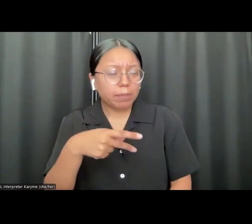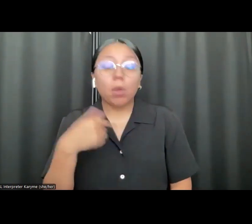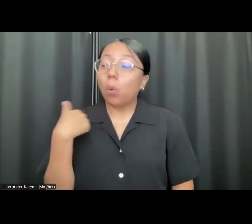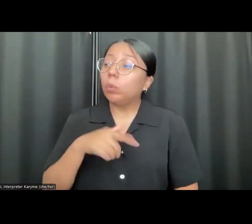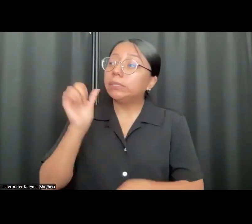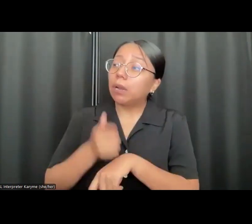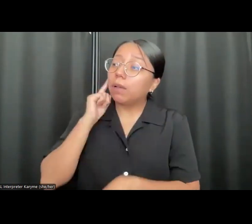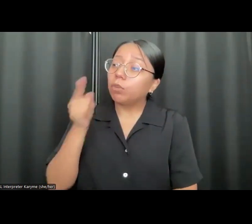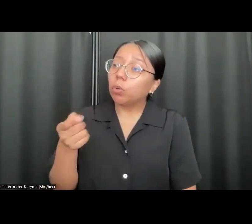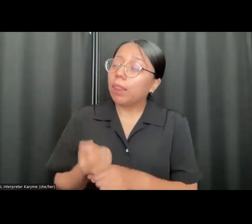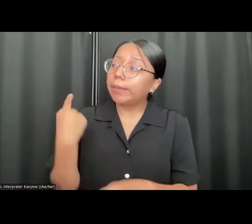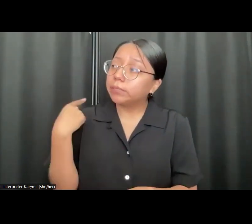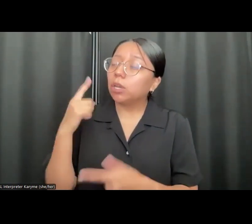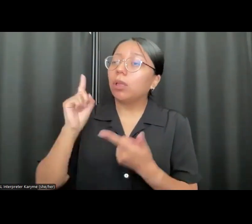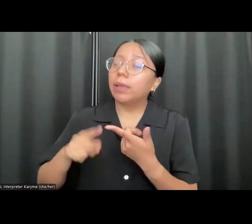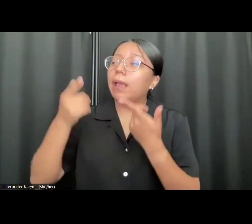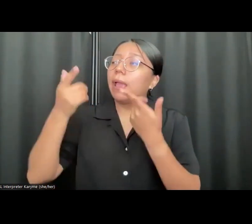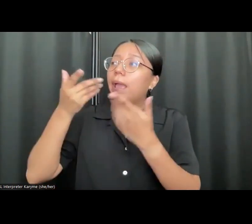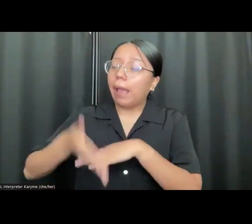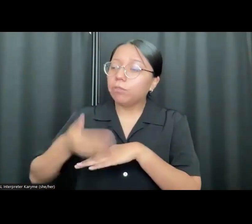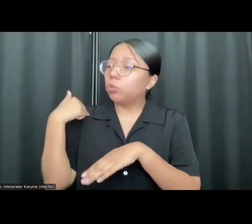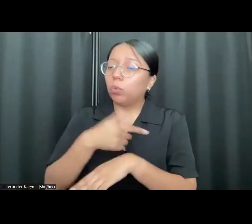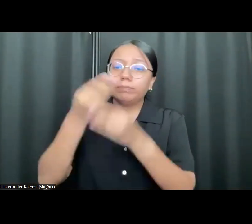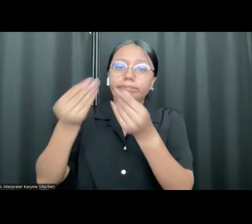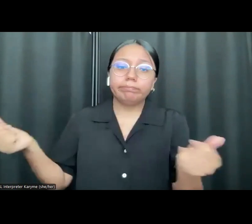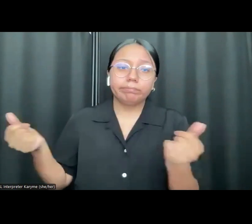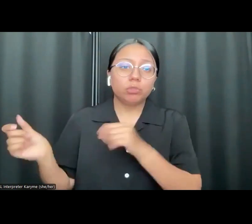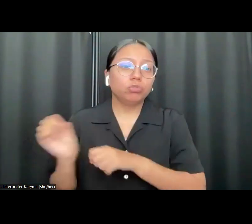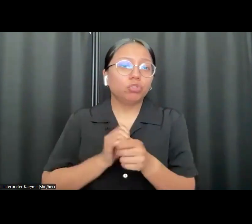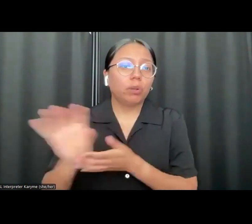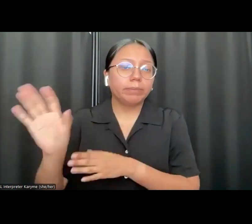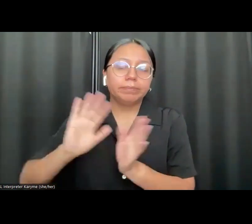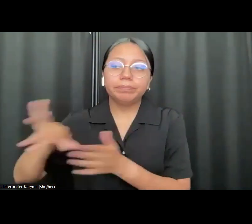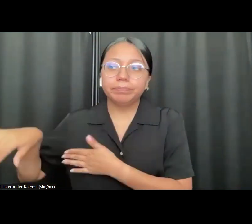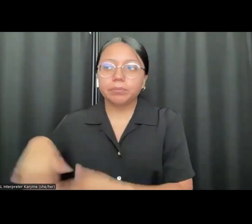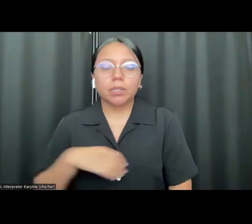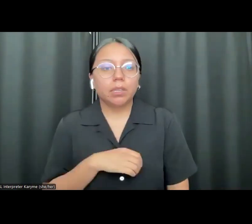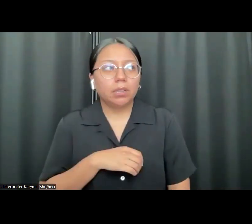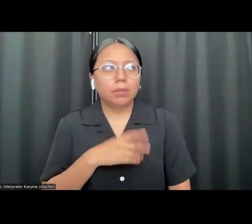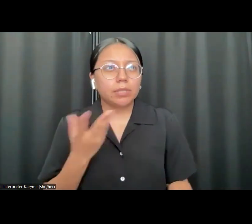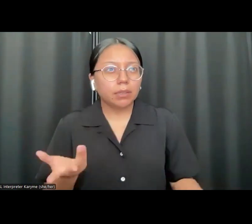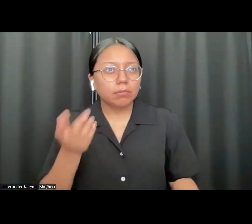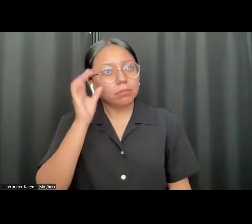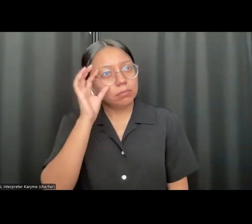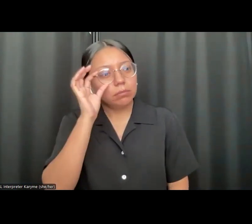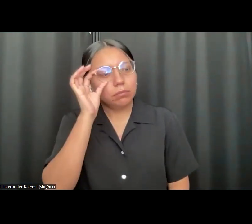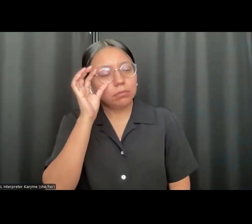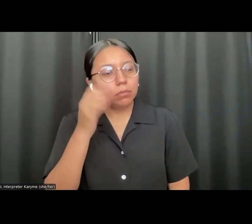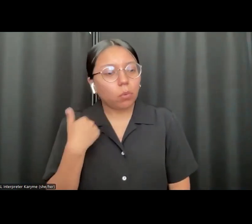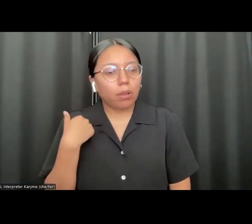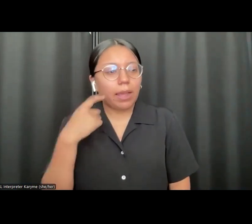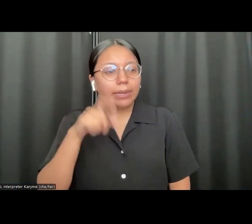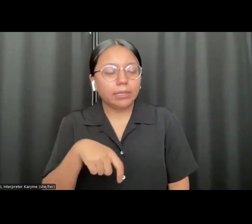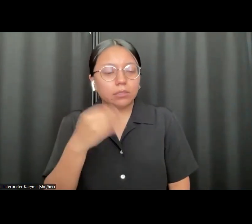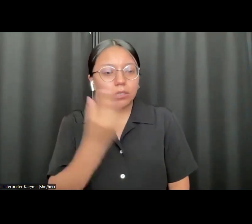I was like, wow. And, I had to tell one of the performers who needed it, I was like,